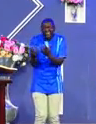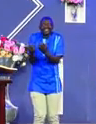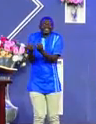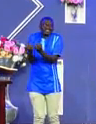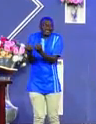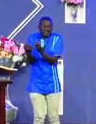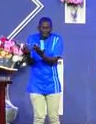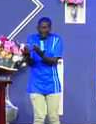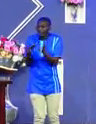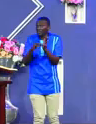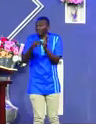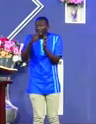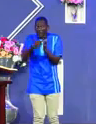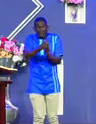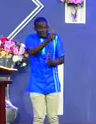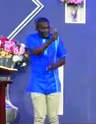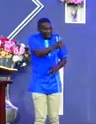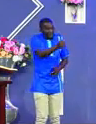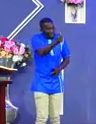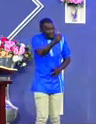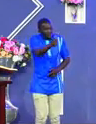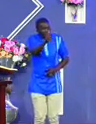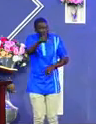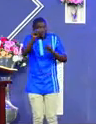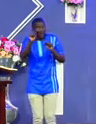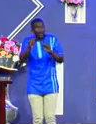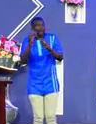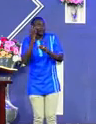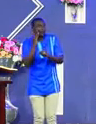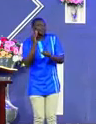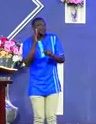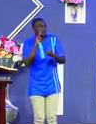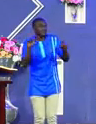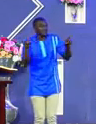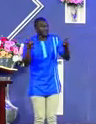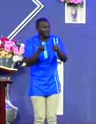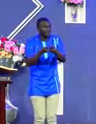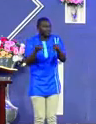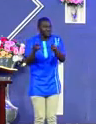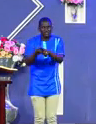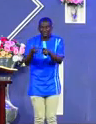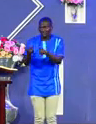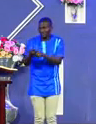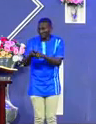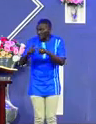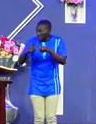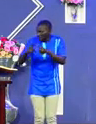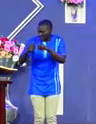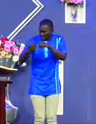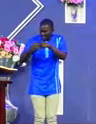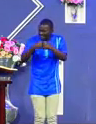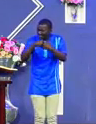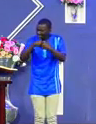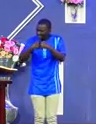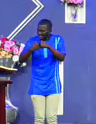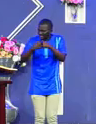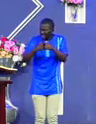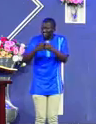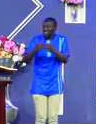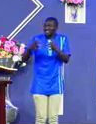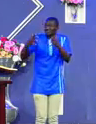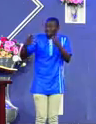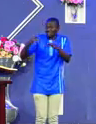held. Kitegeeza buli muntu asobola okukola ki? Implying that everyone can. Naye okusoomooza kuba kunene